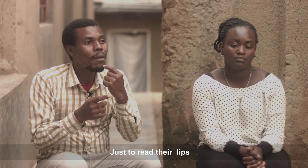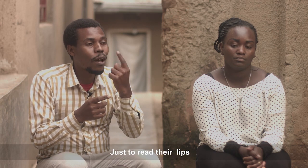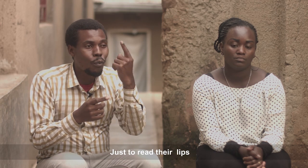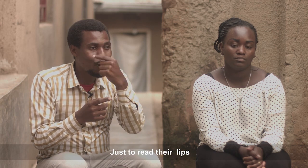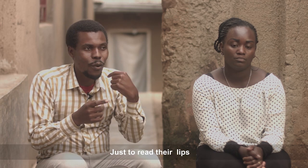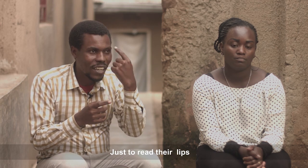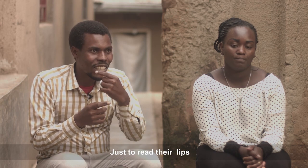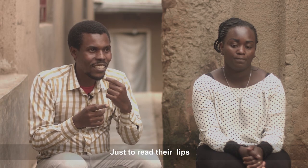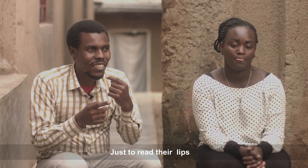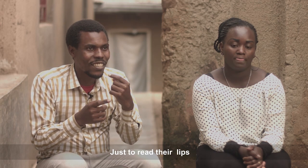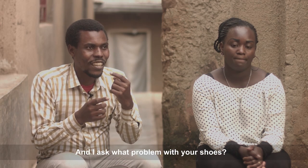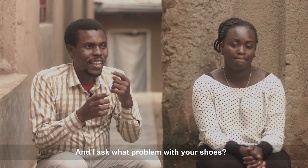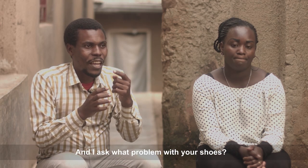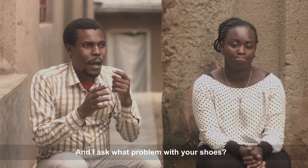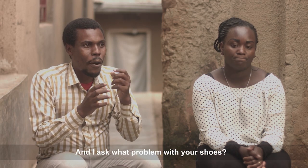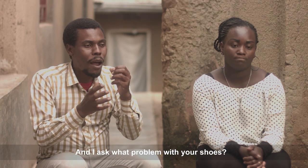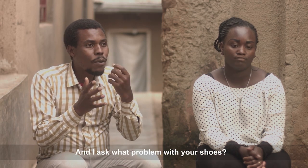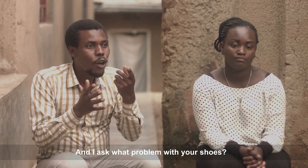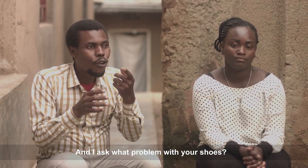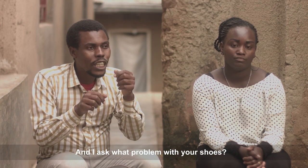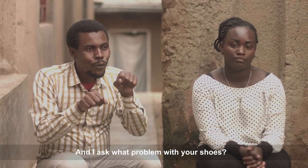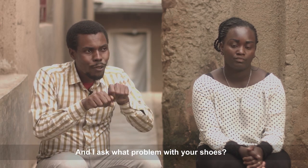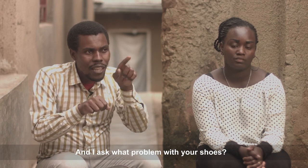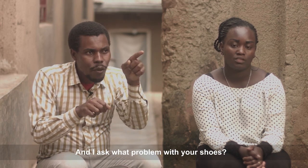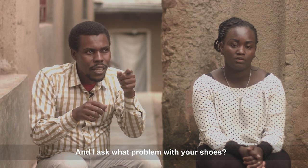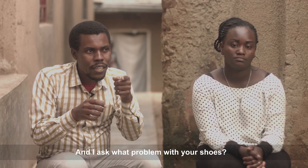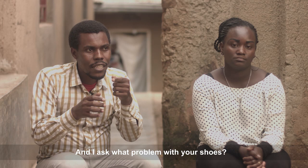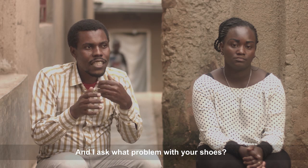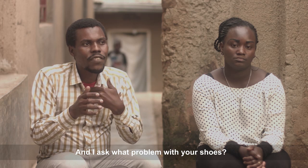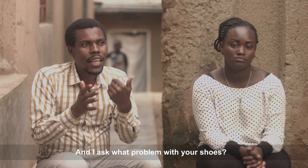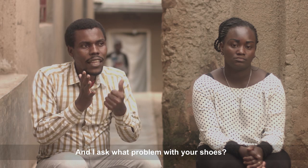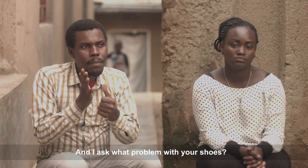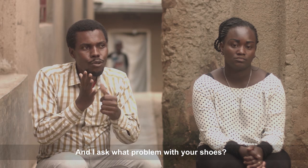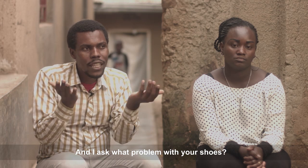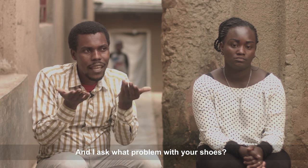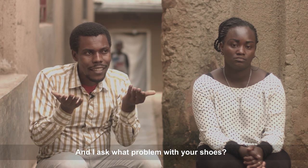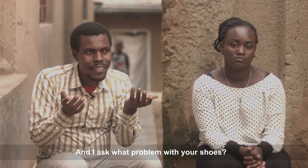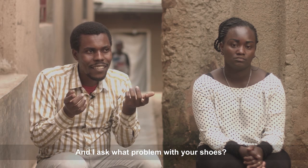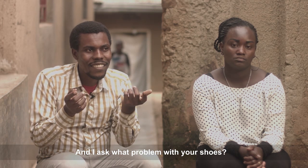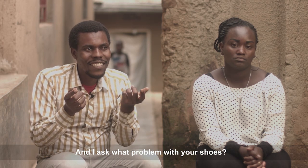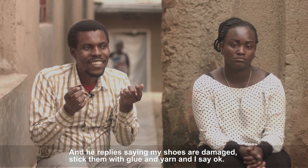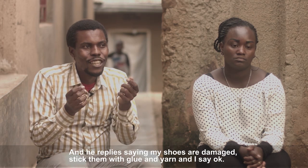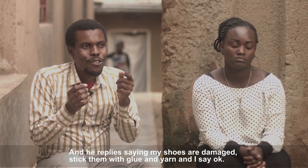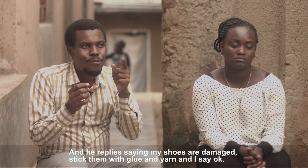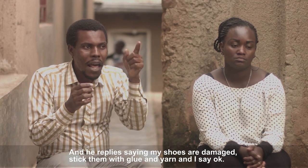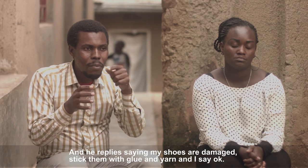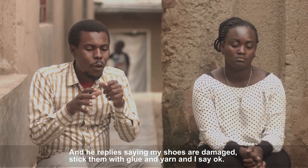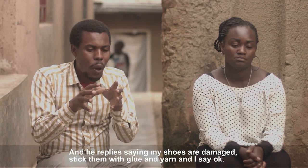I don't have a client. I don't have a client. I don't have a client. I